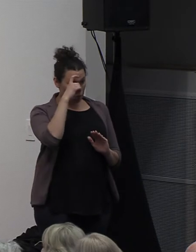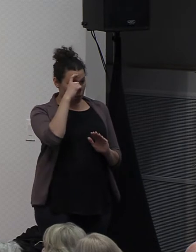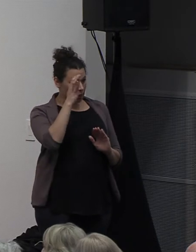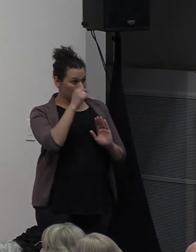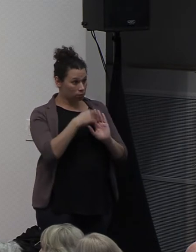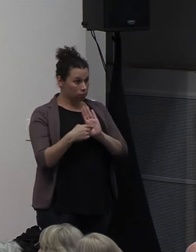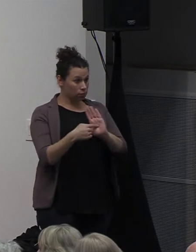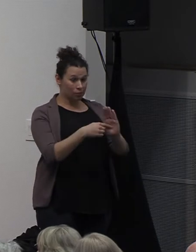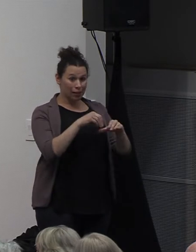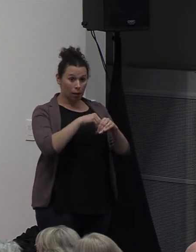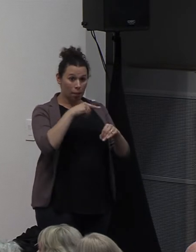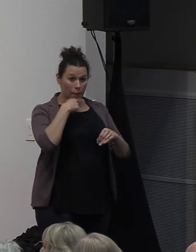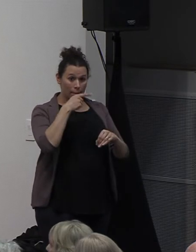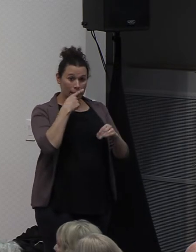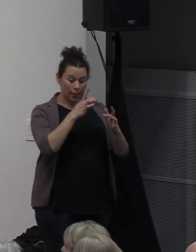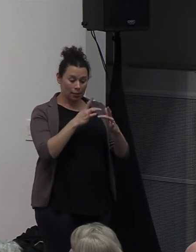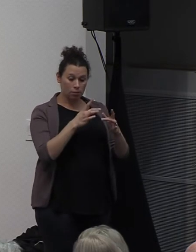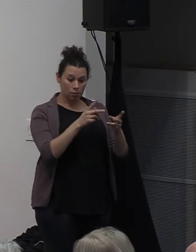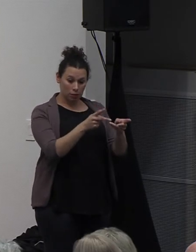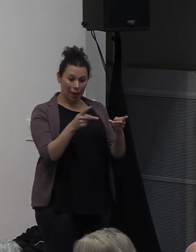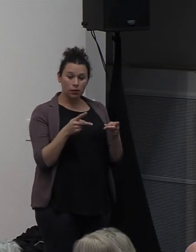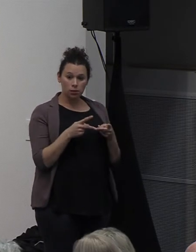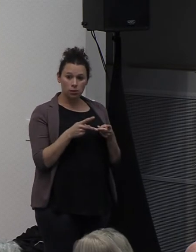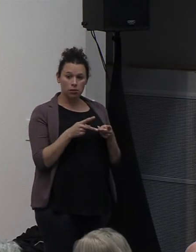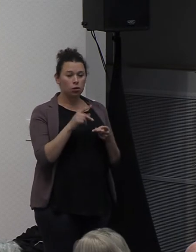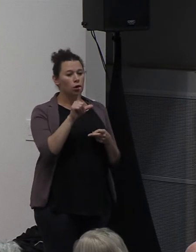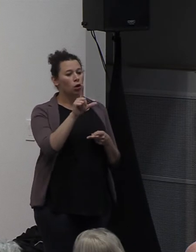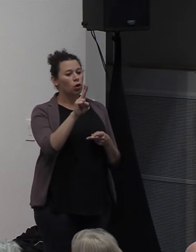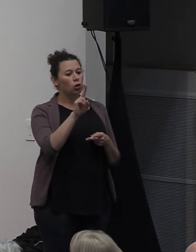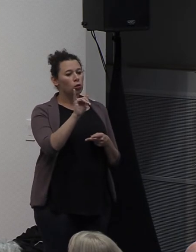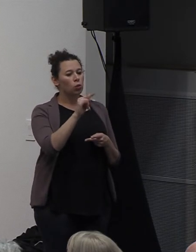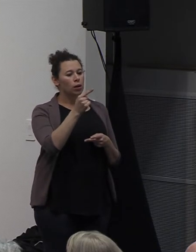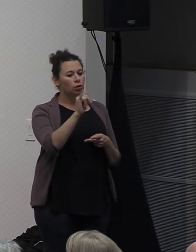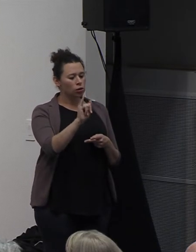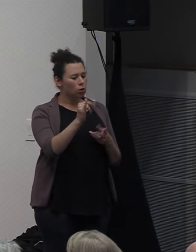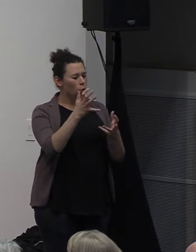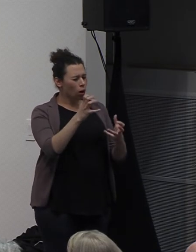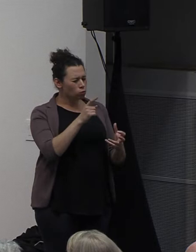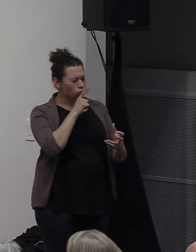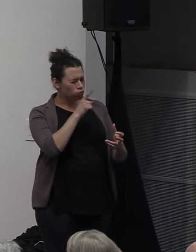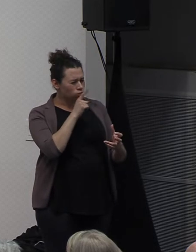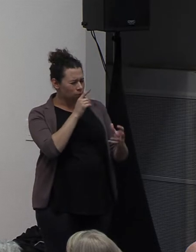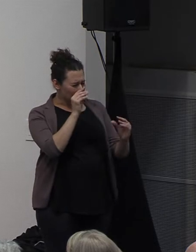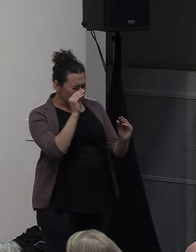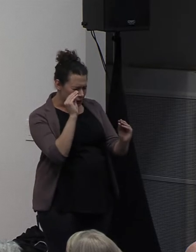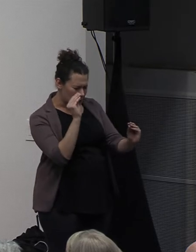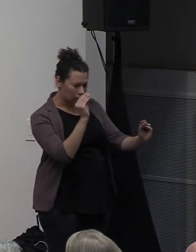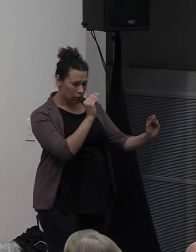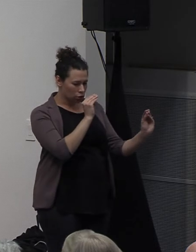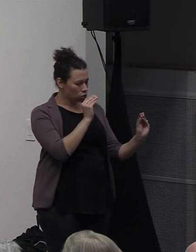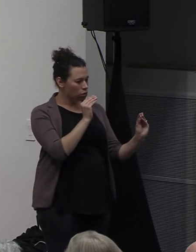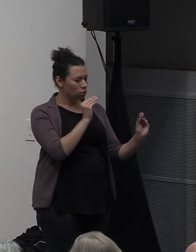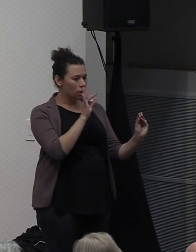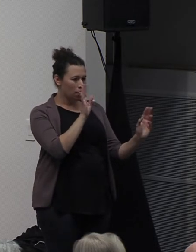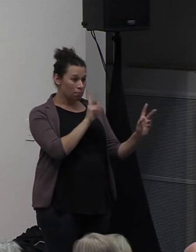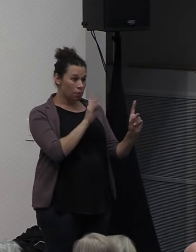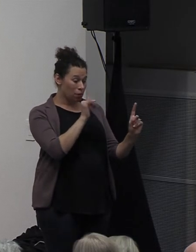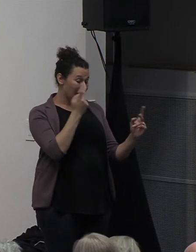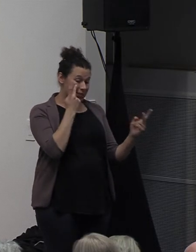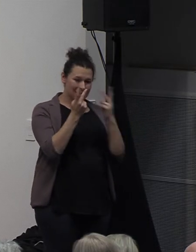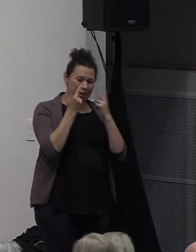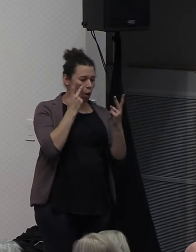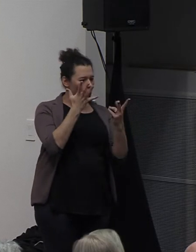public spaces. Luigi Toscano attempts to get into the consciousness of those who see it. We hope that